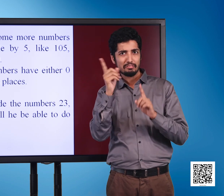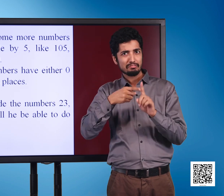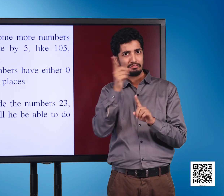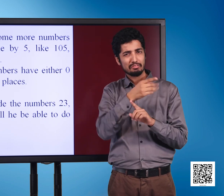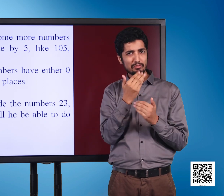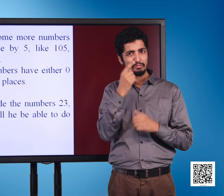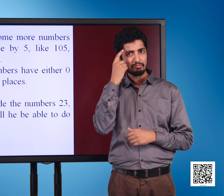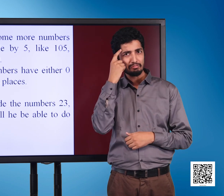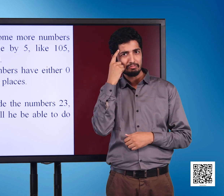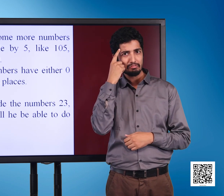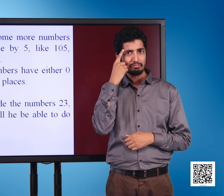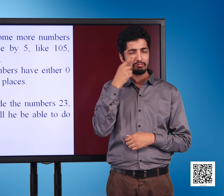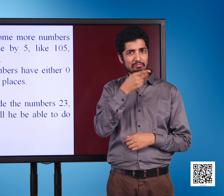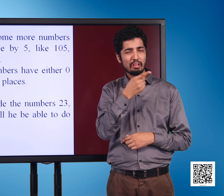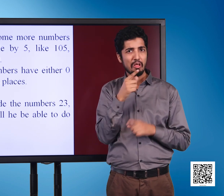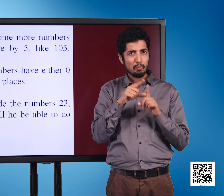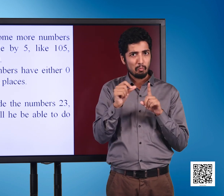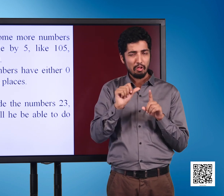that? Check it.